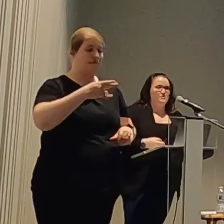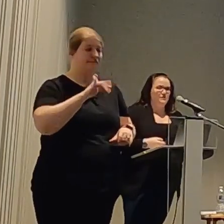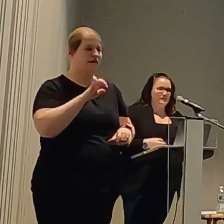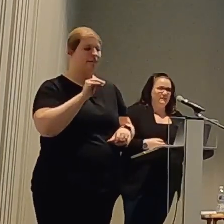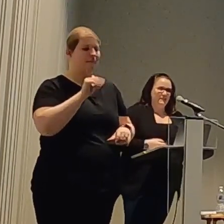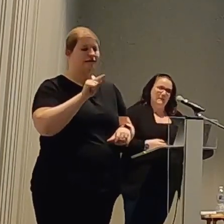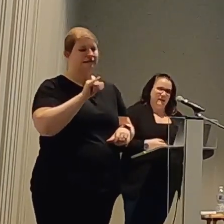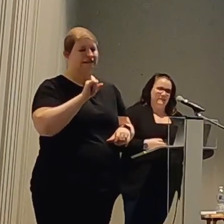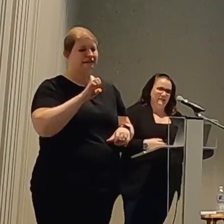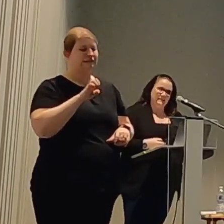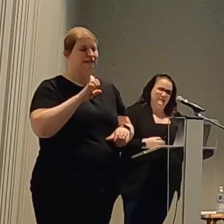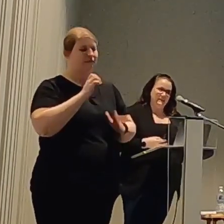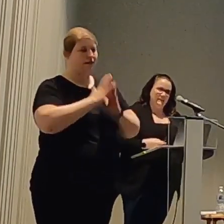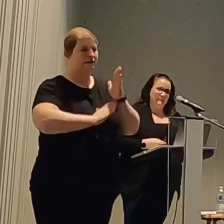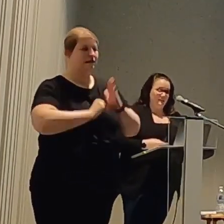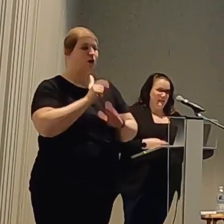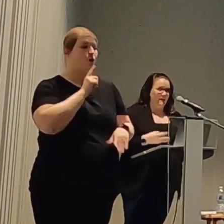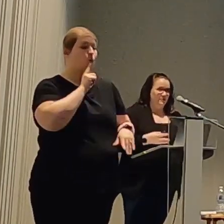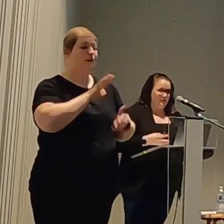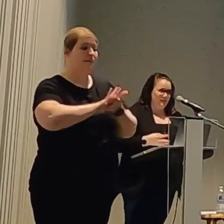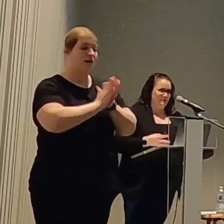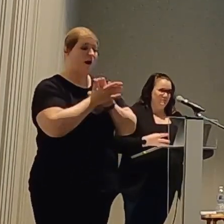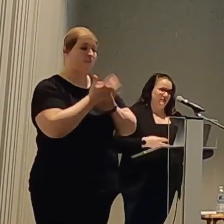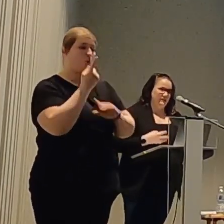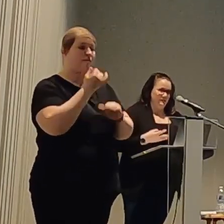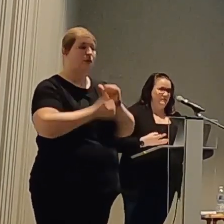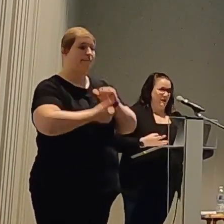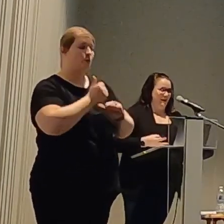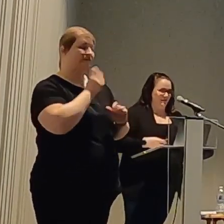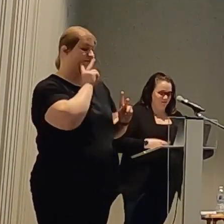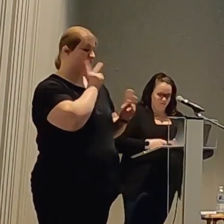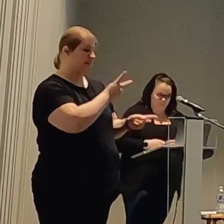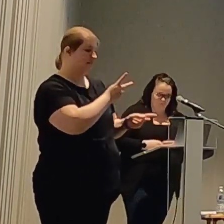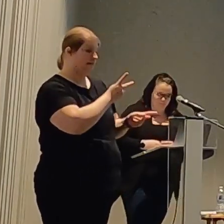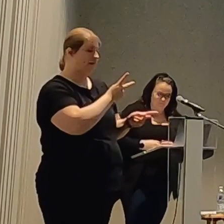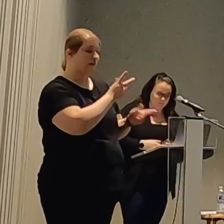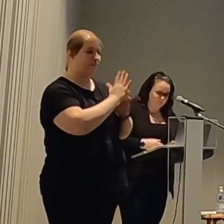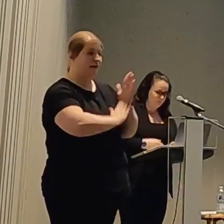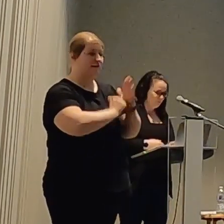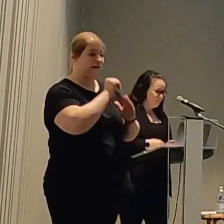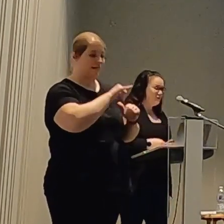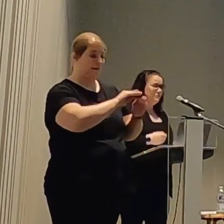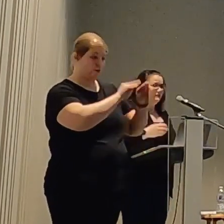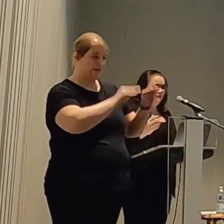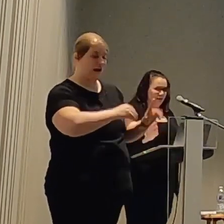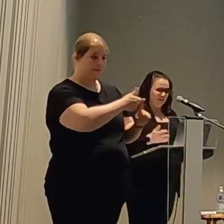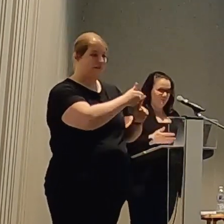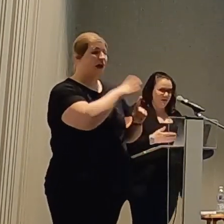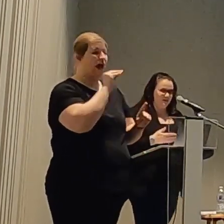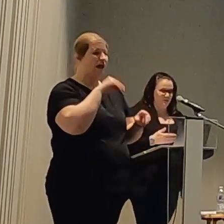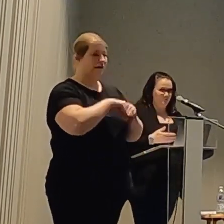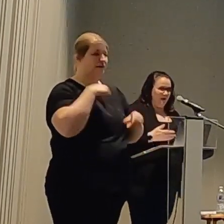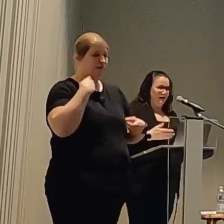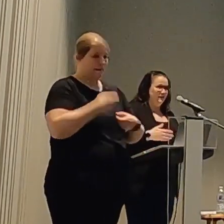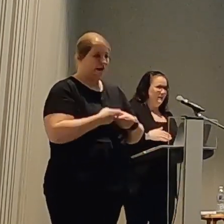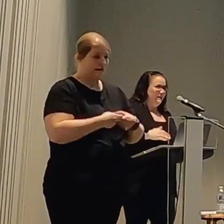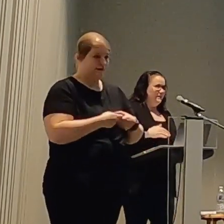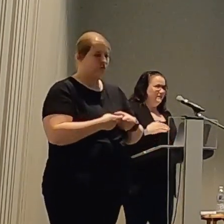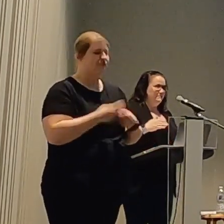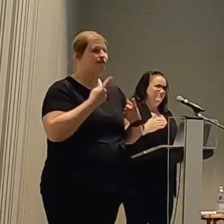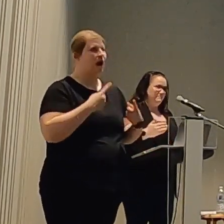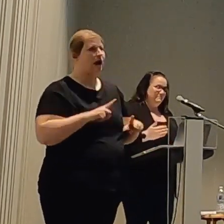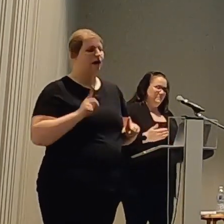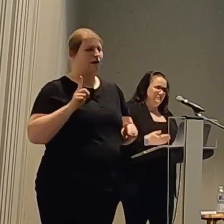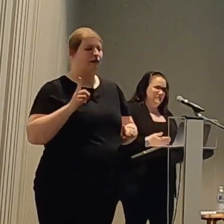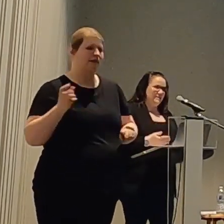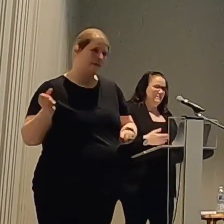one of the most visited paintings in that museum, but in Spain. So it finally made its way back.